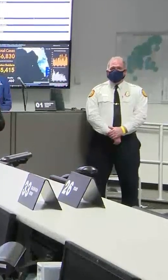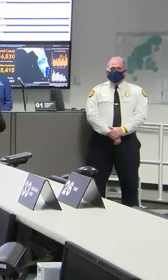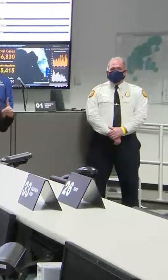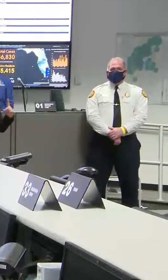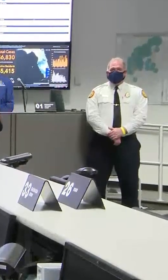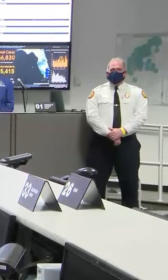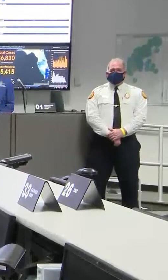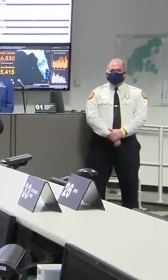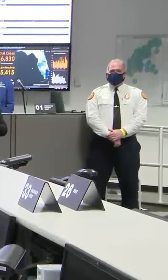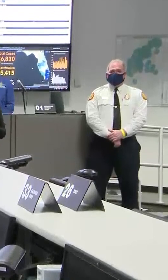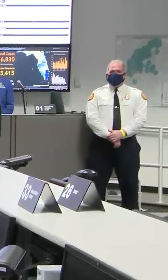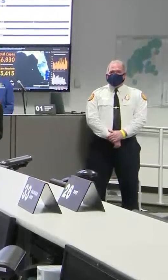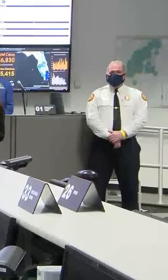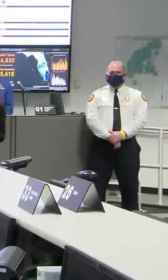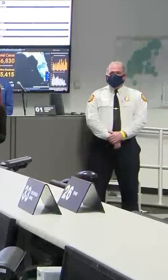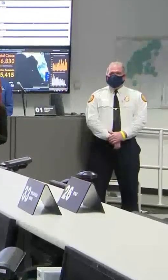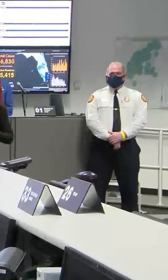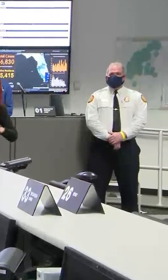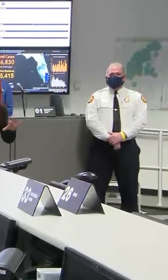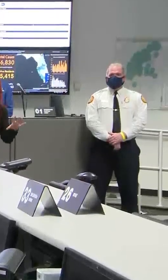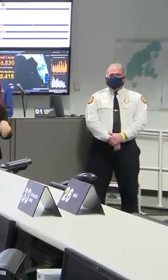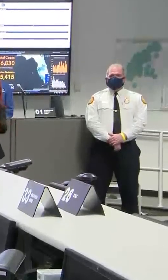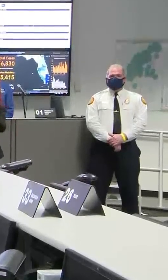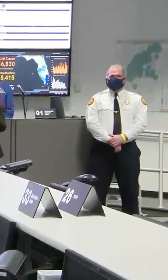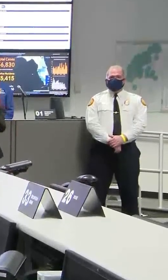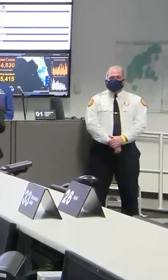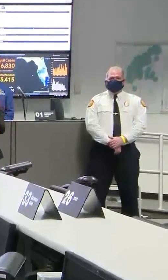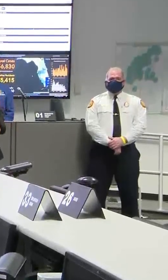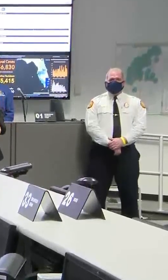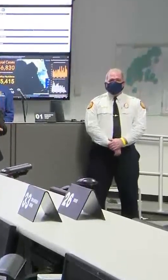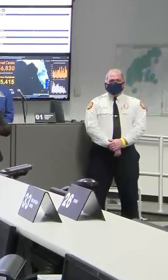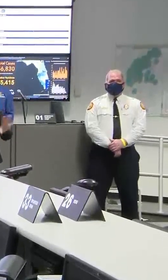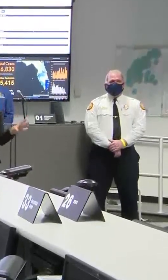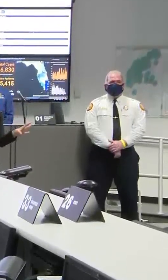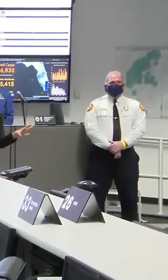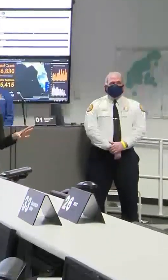it. And now, if there are any more questions in English, I'll move on to Spanish.